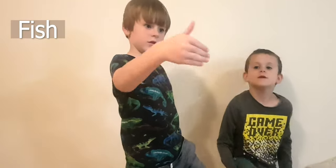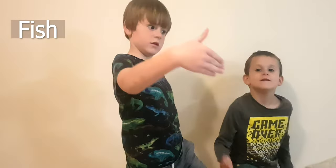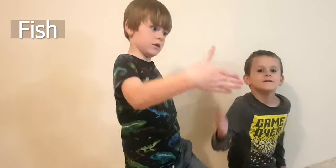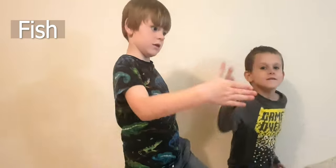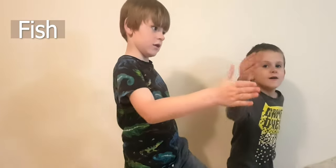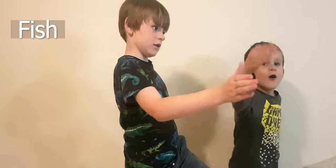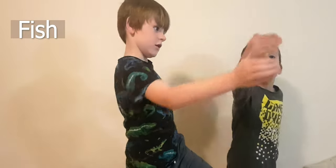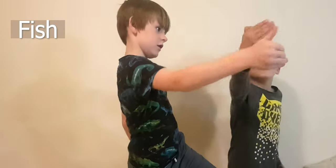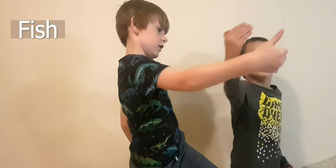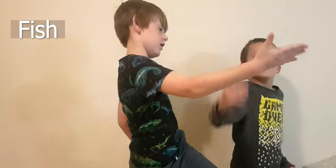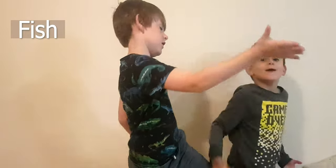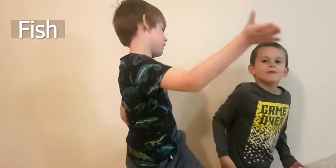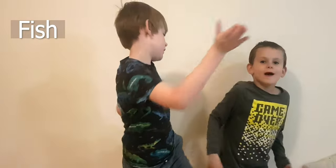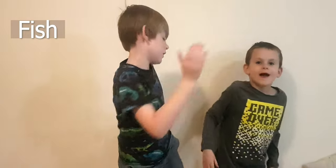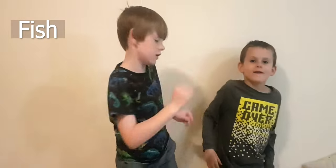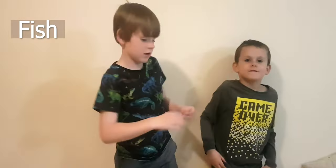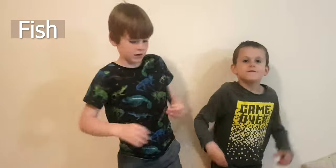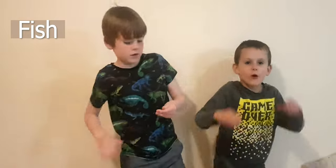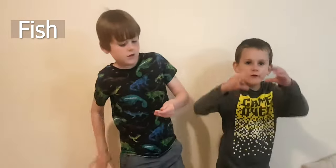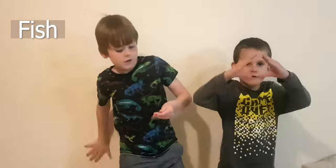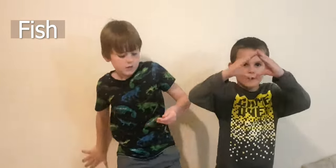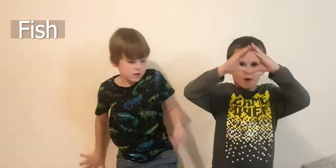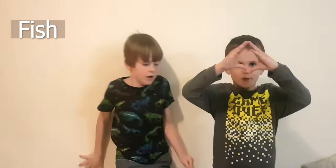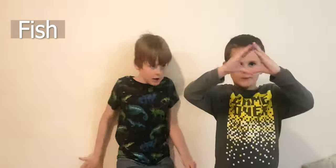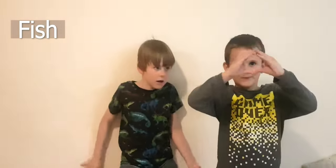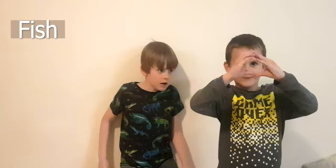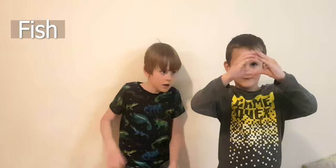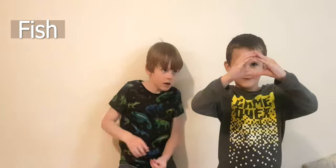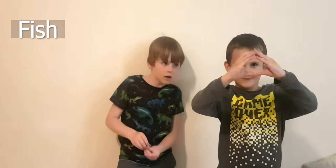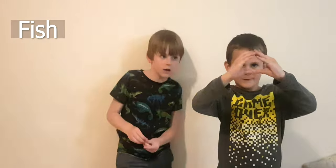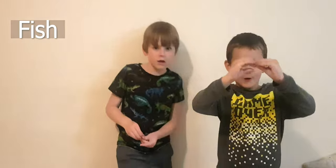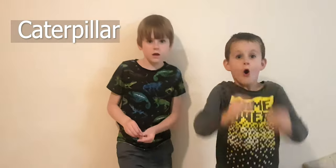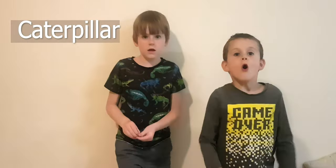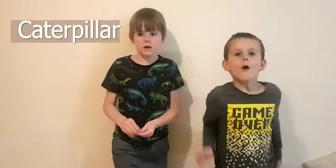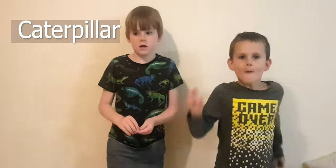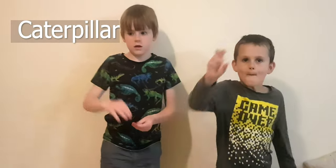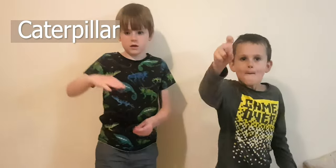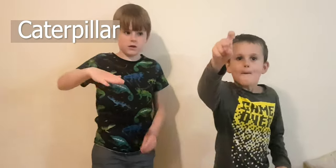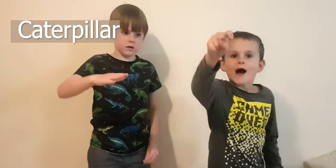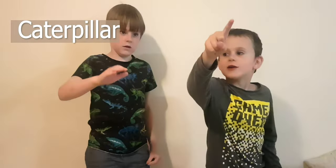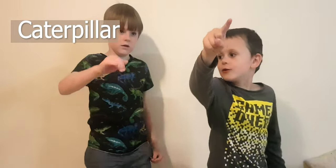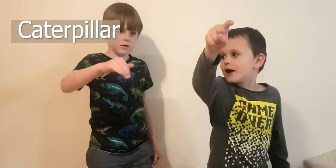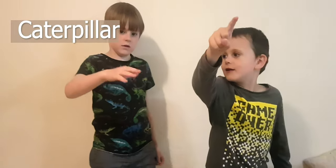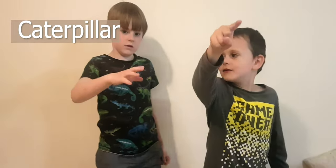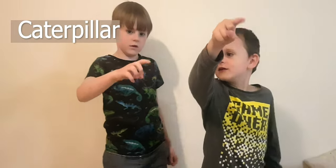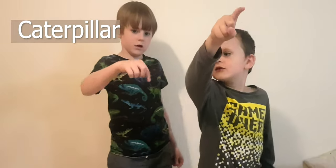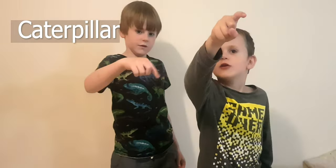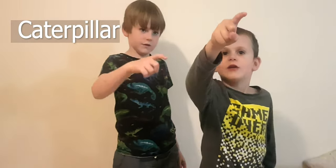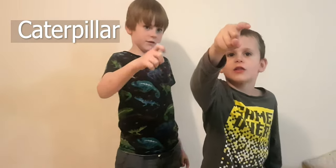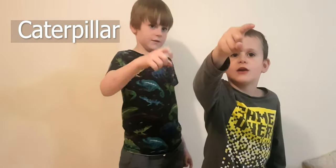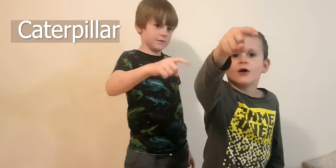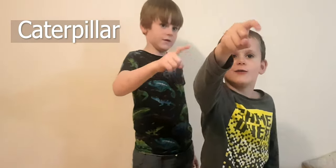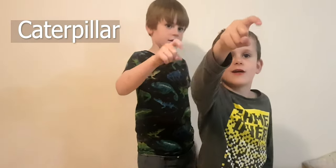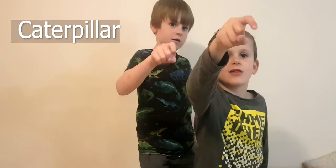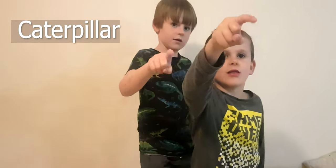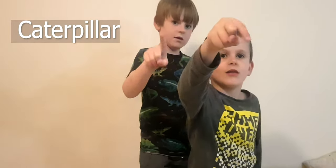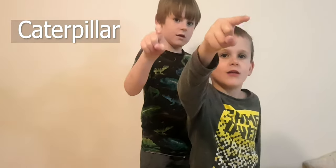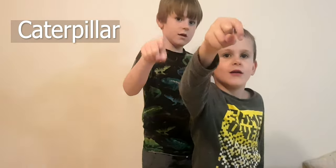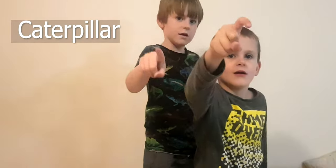Shoe. Good, fish. And thorn. What about caterpillar? Oh, I know that. Who doesn't notice? Oh, it's a